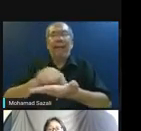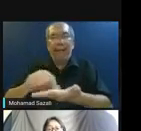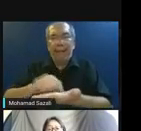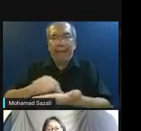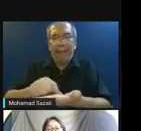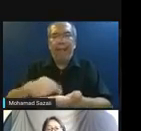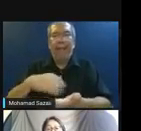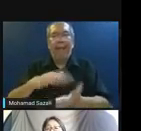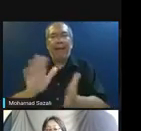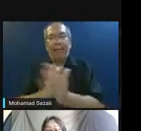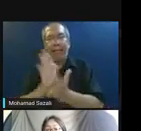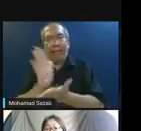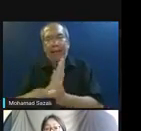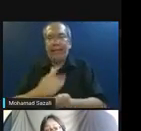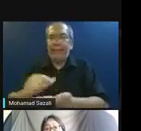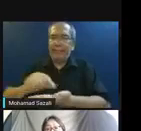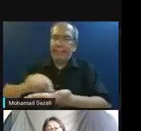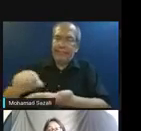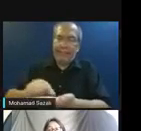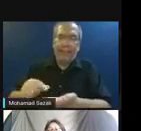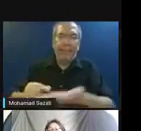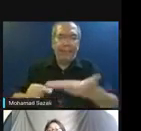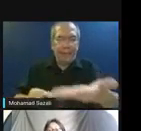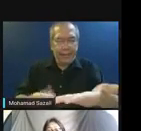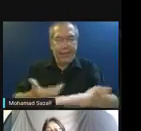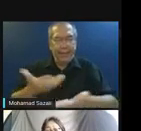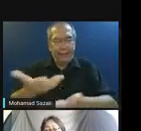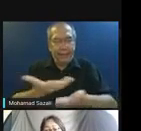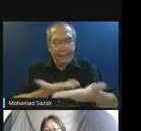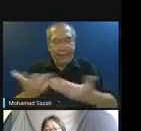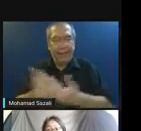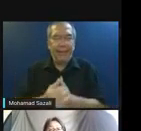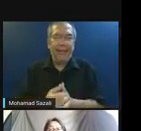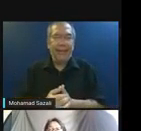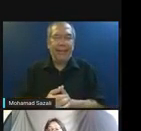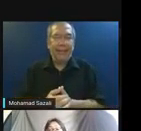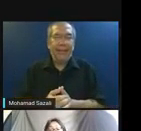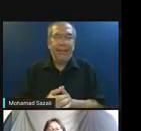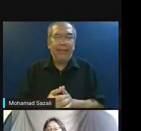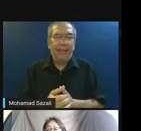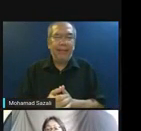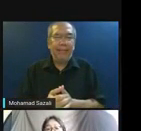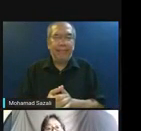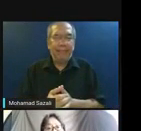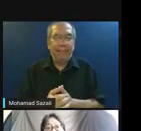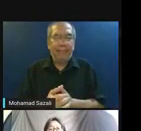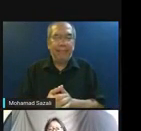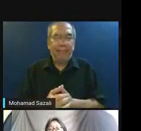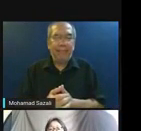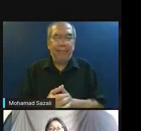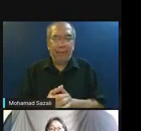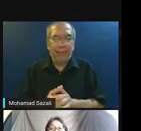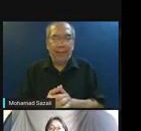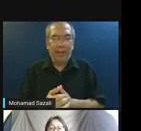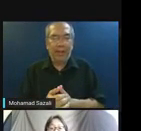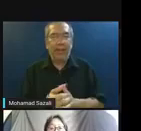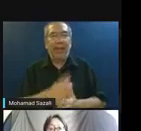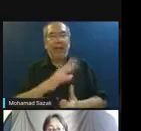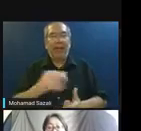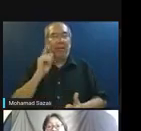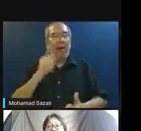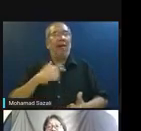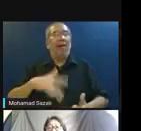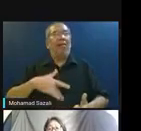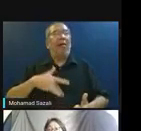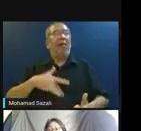of communication with us. Try to communicate with us. If you do not know how to sign, it's okay. You can write in on a